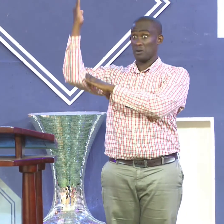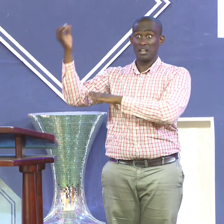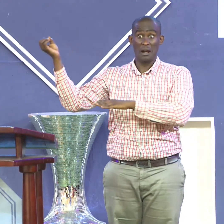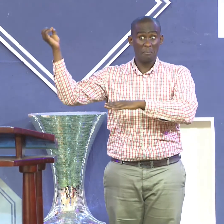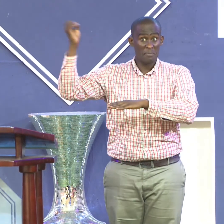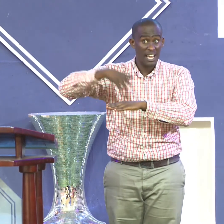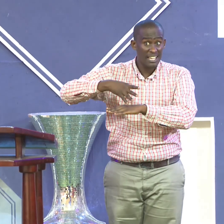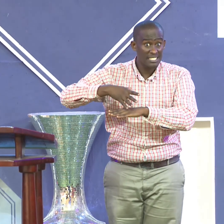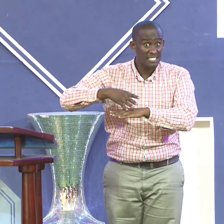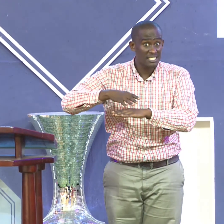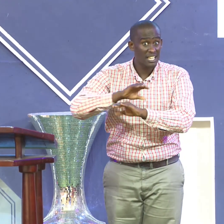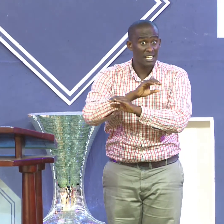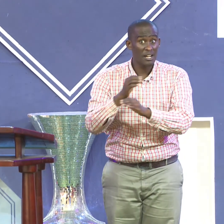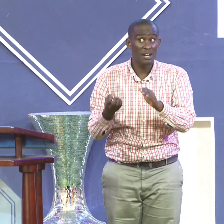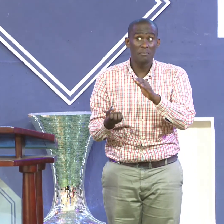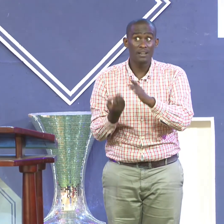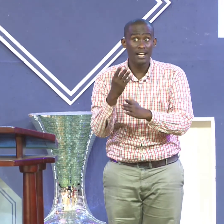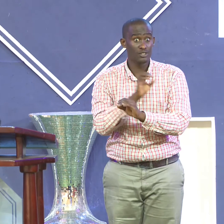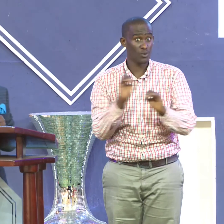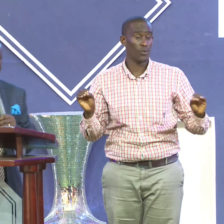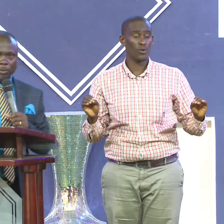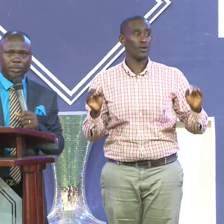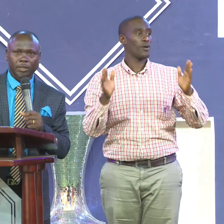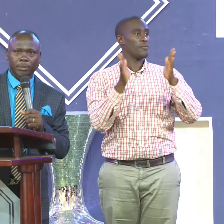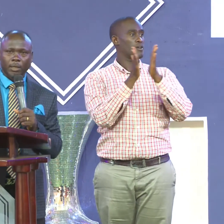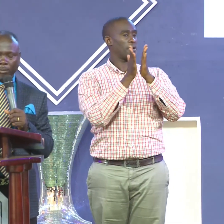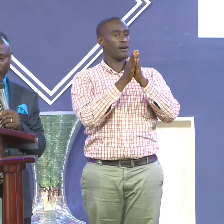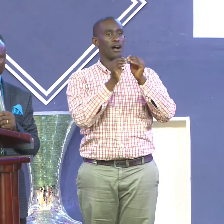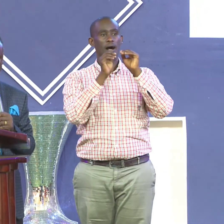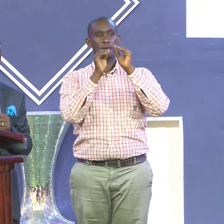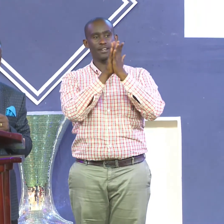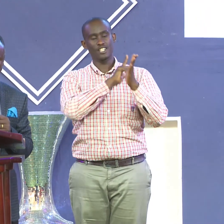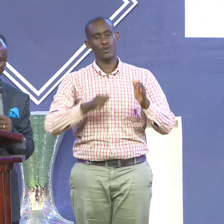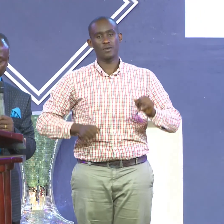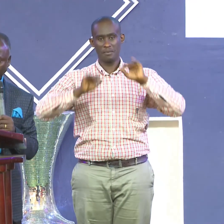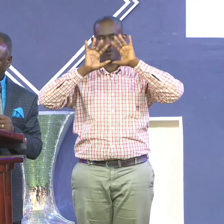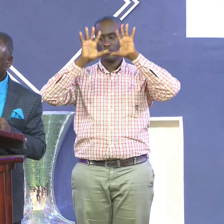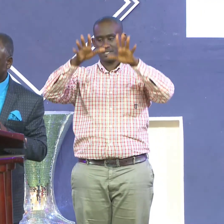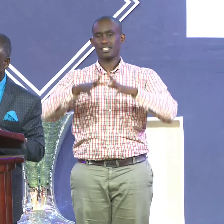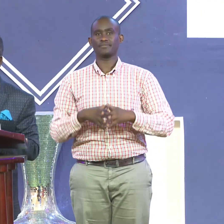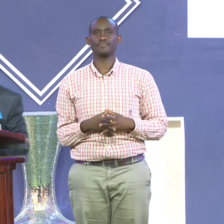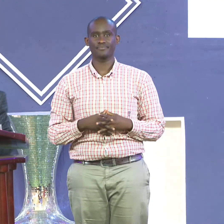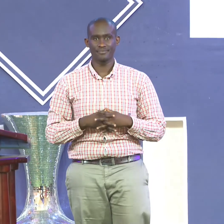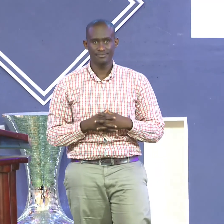That God didn't plant. Praise the Lord. May God bless you with those words.